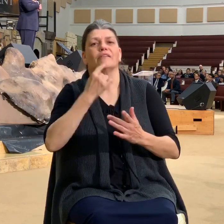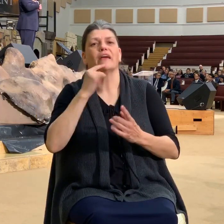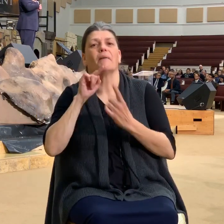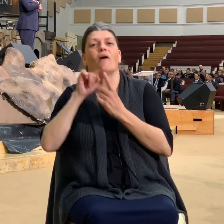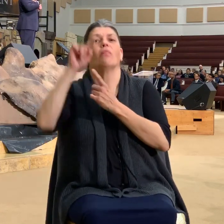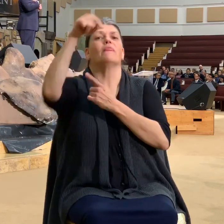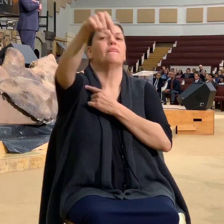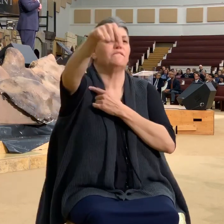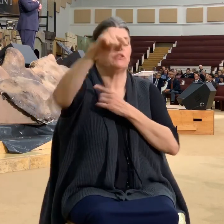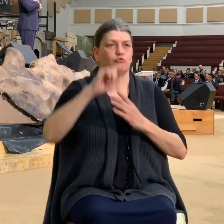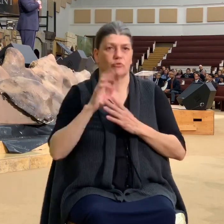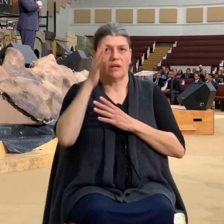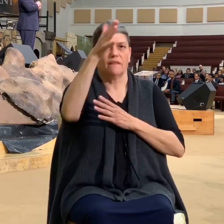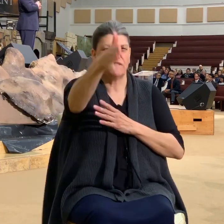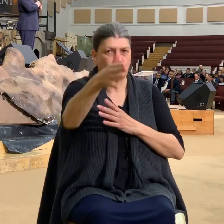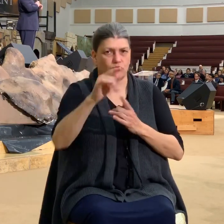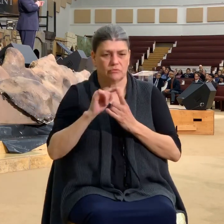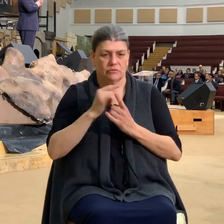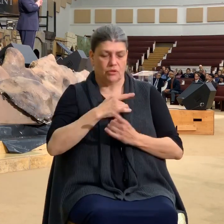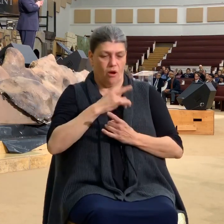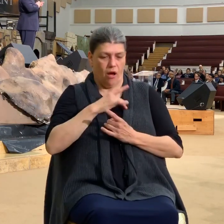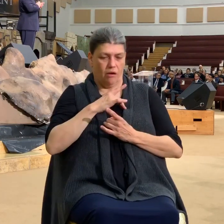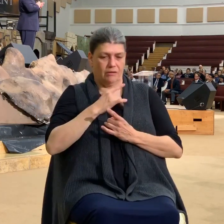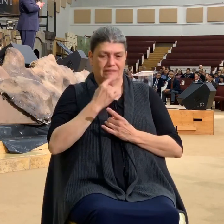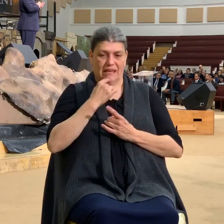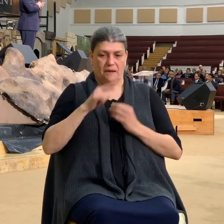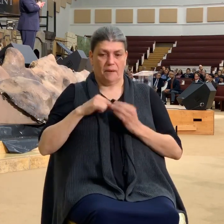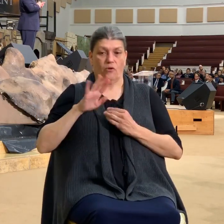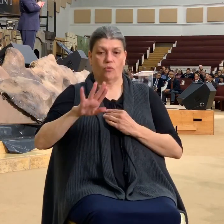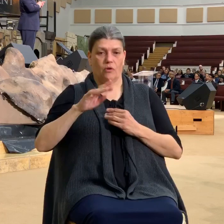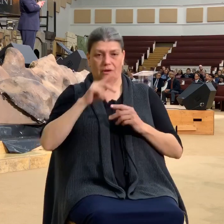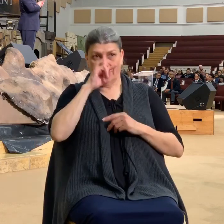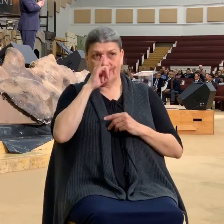there? What's your heart saying about your kids?